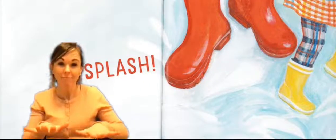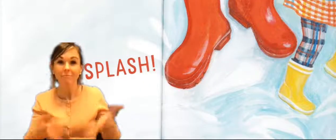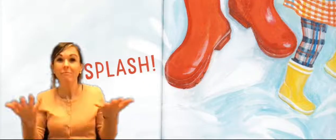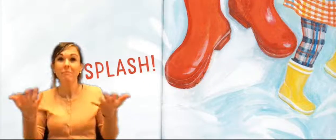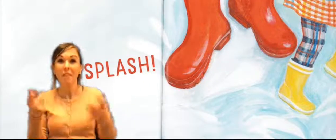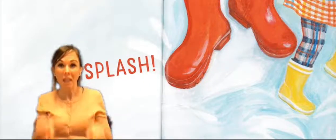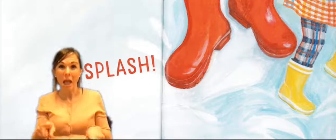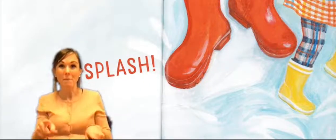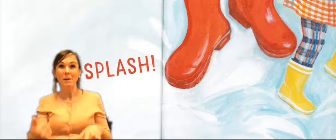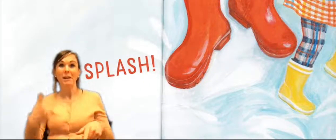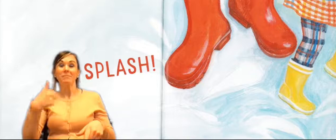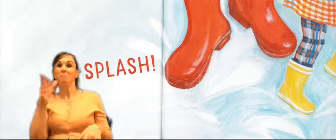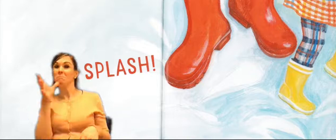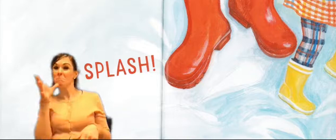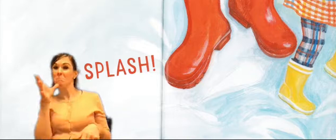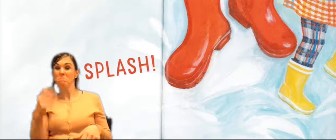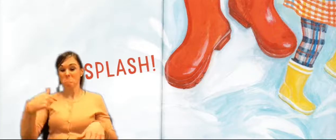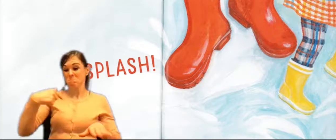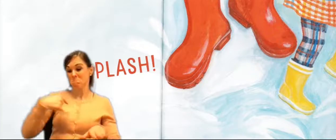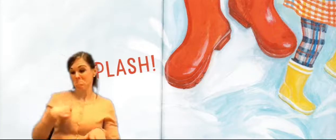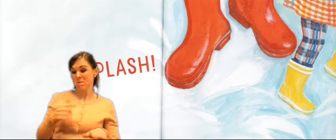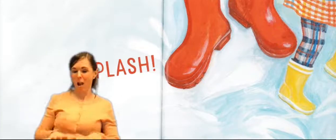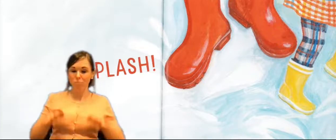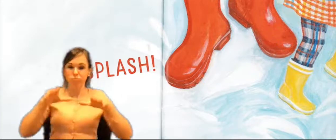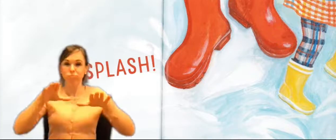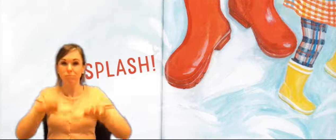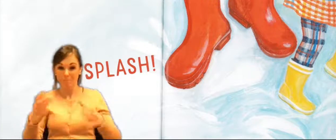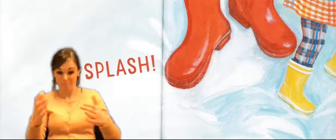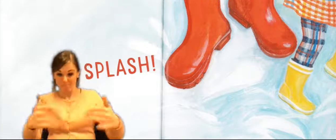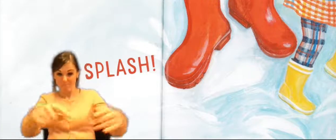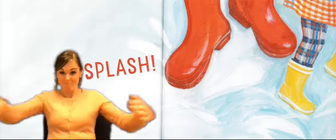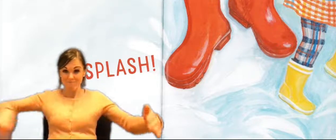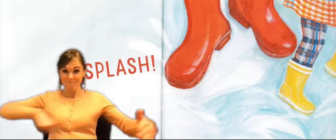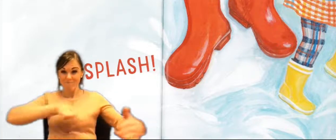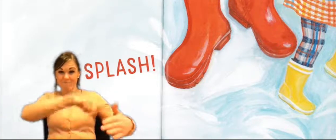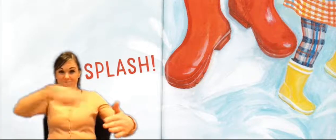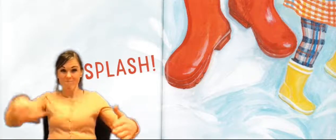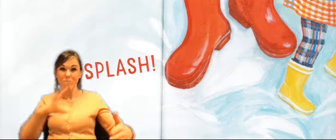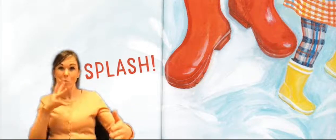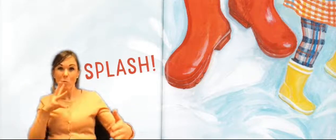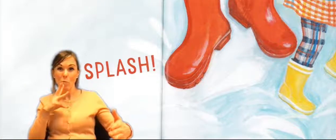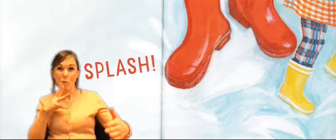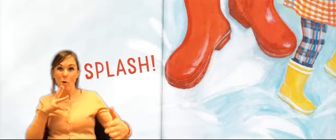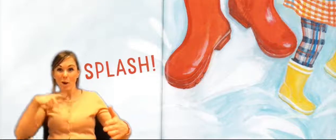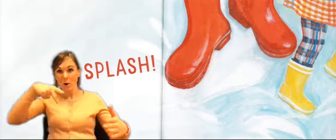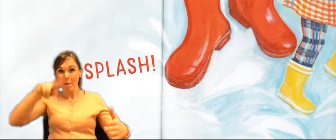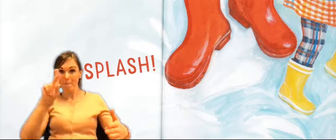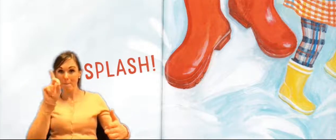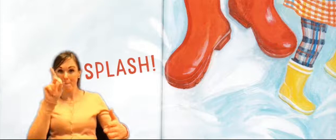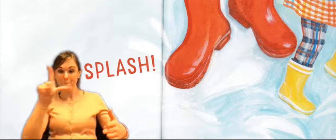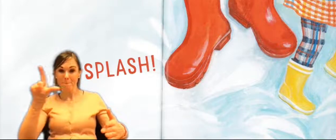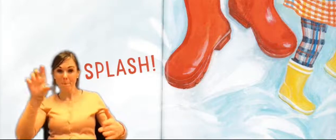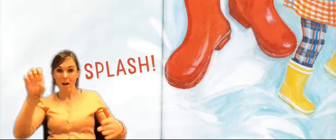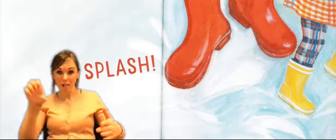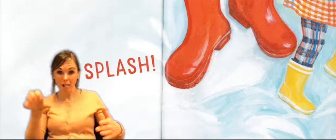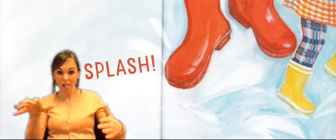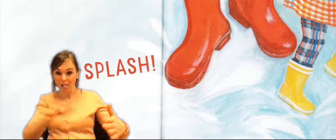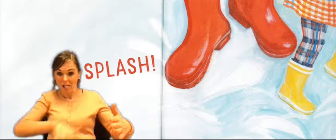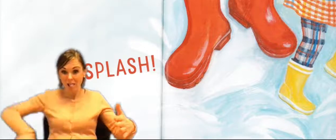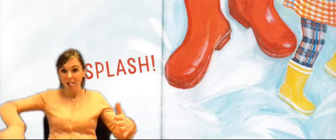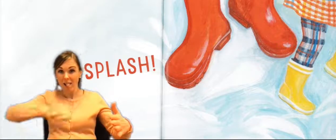We're walking along, and what happens? Me and Mama, we step in a